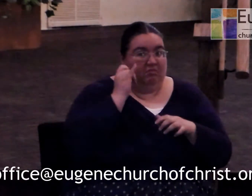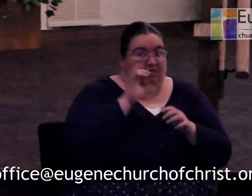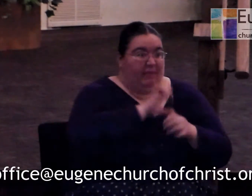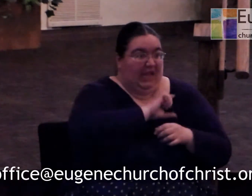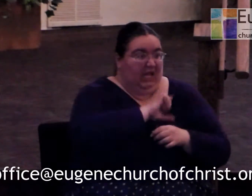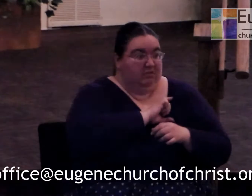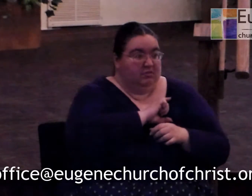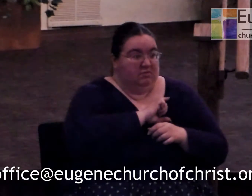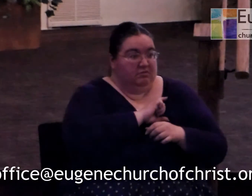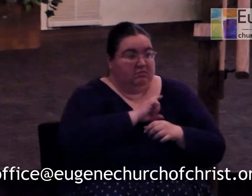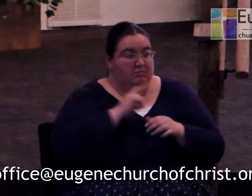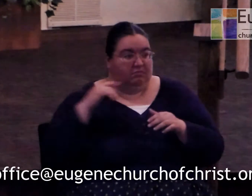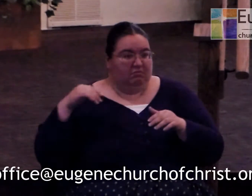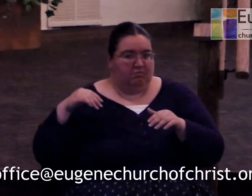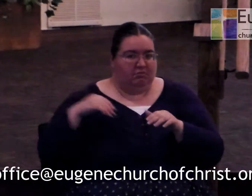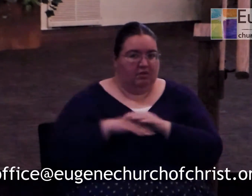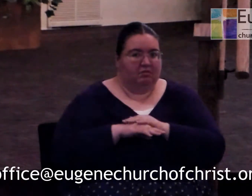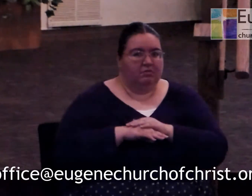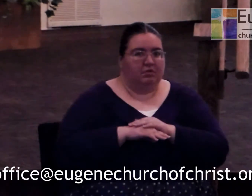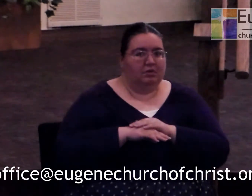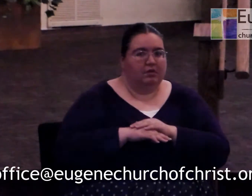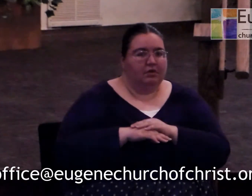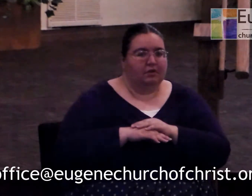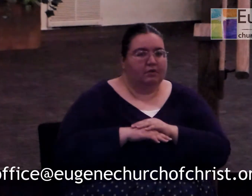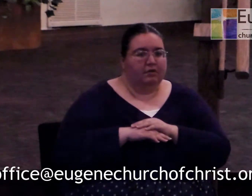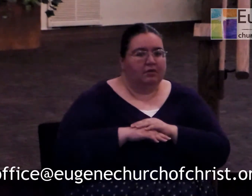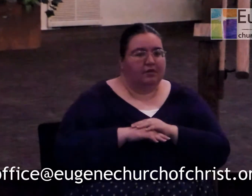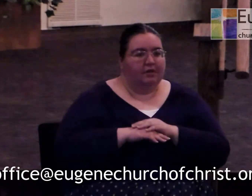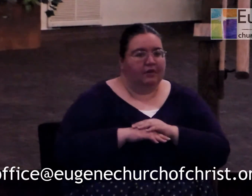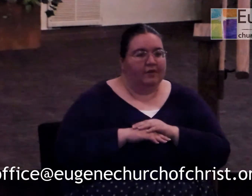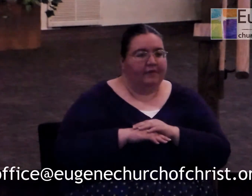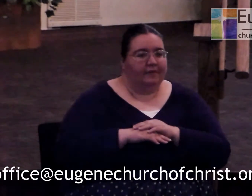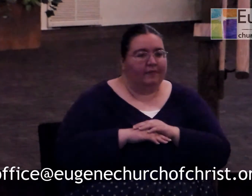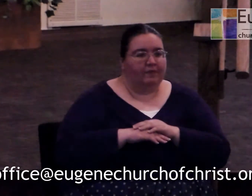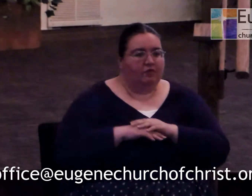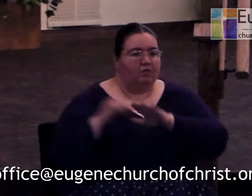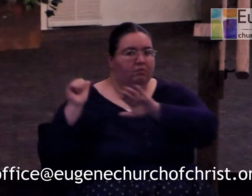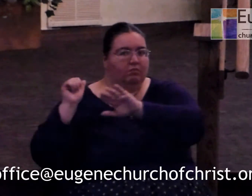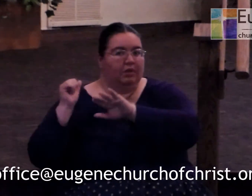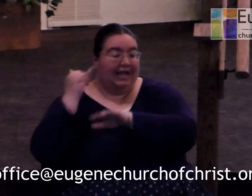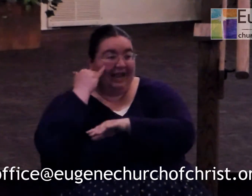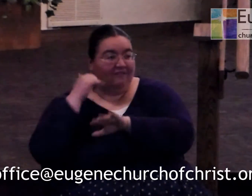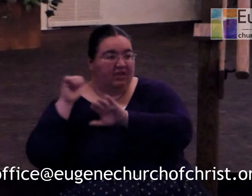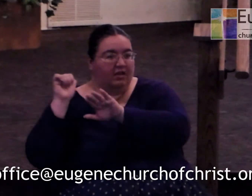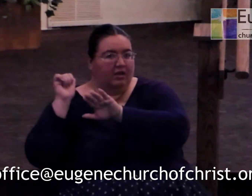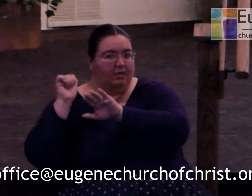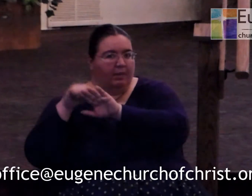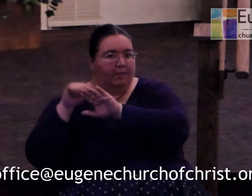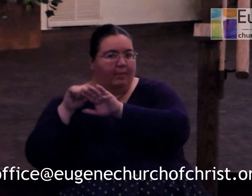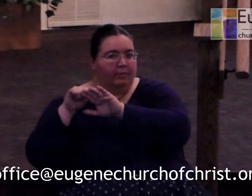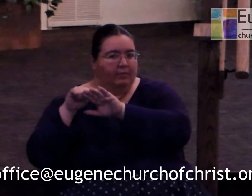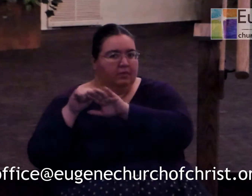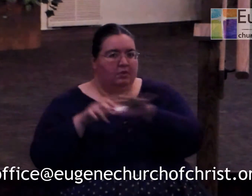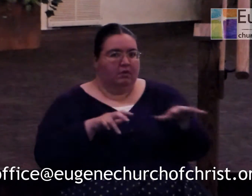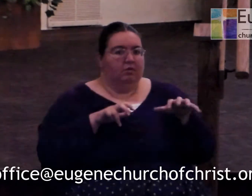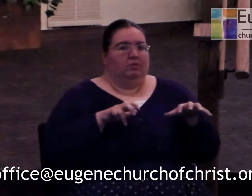And one Sunday there was a knock at the door, and everybody froze for a second, and somebody went to the door, and somebody was just running late that